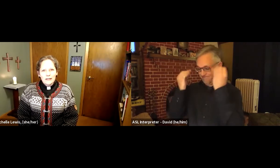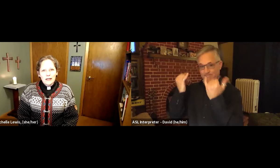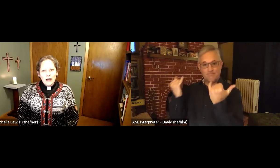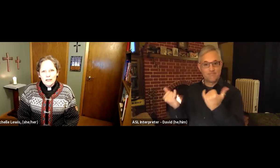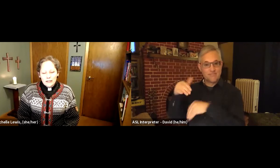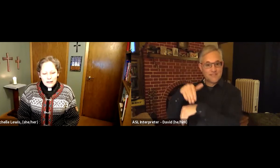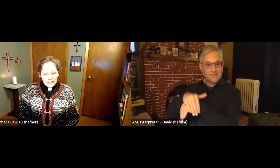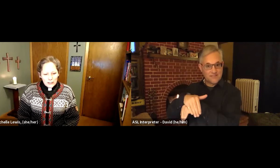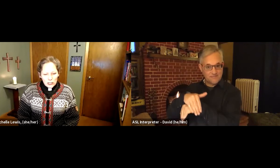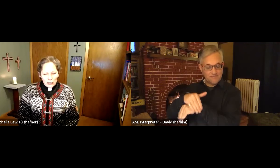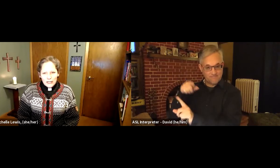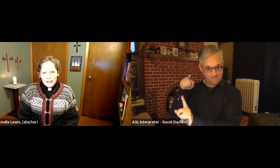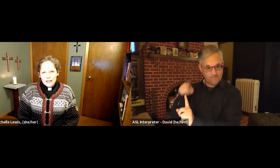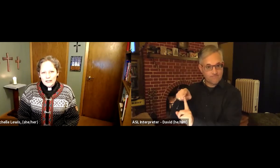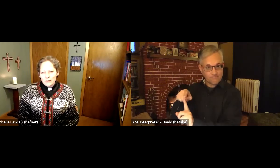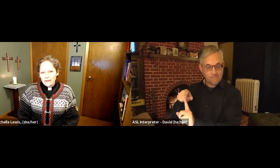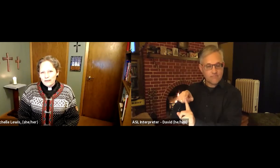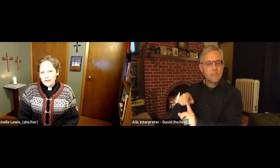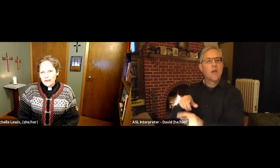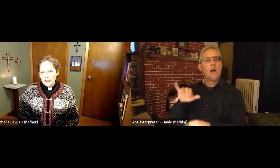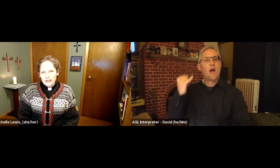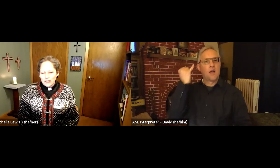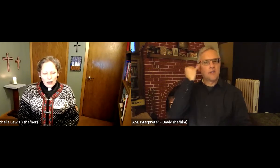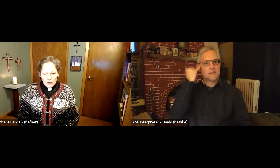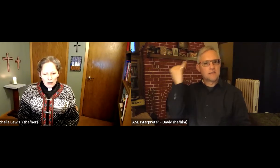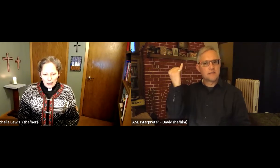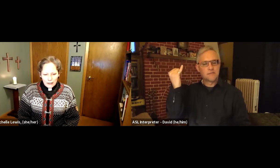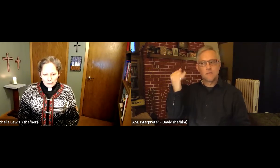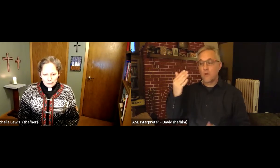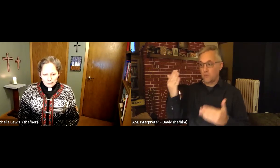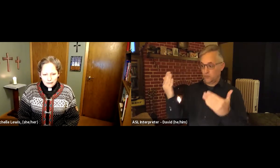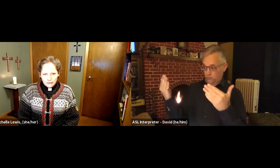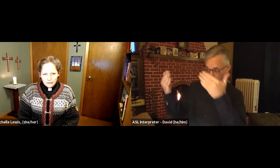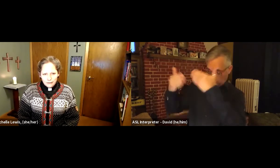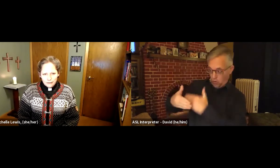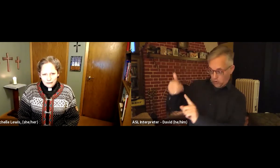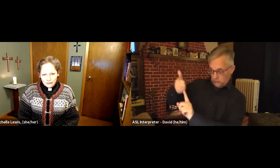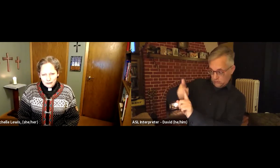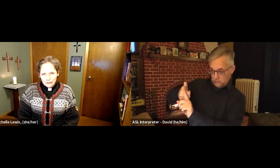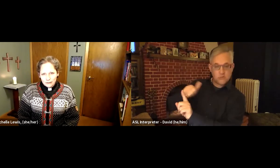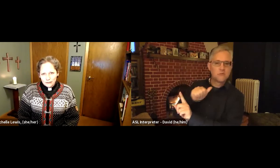is the idea that darkness is not bad.